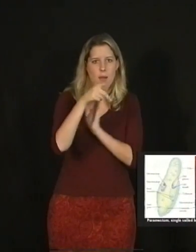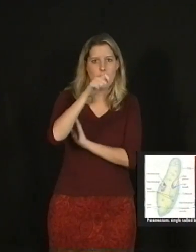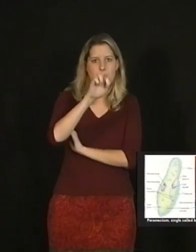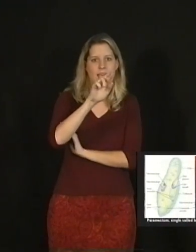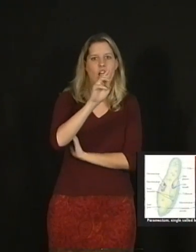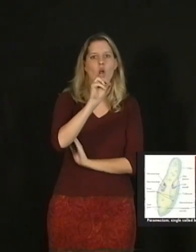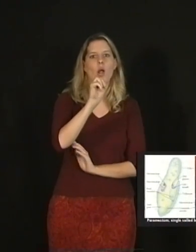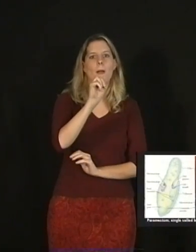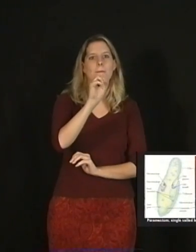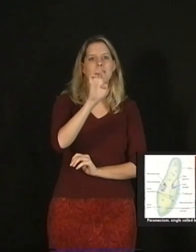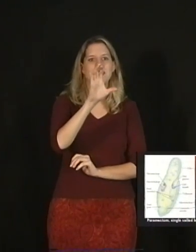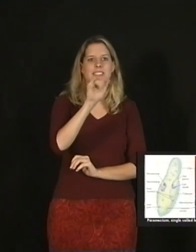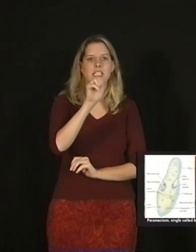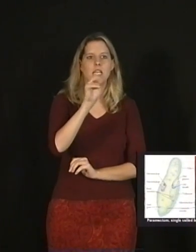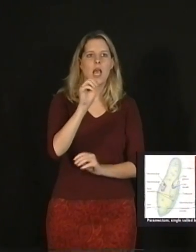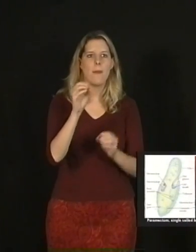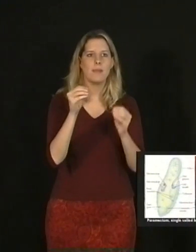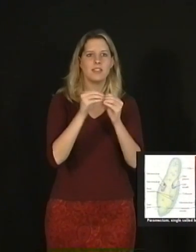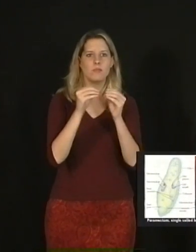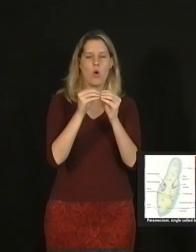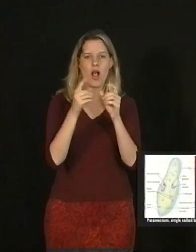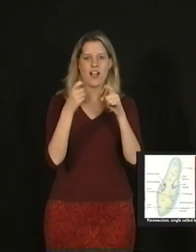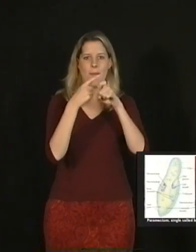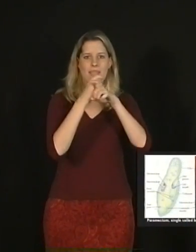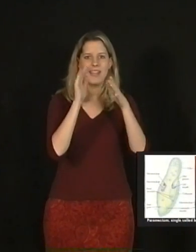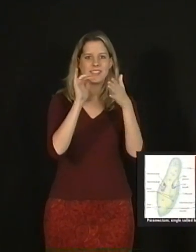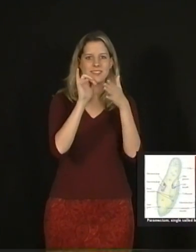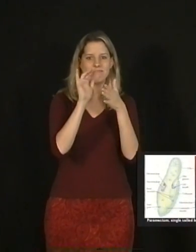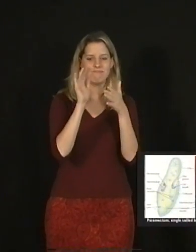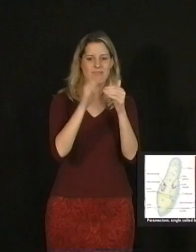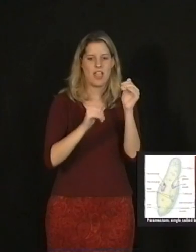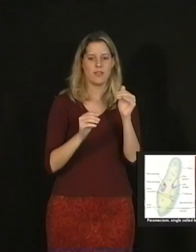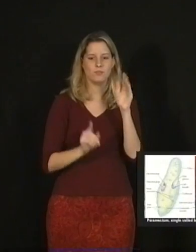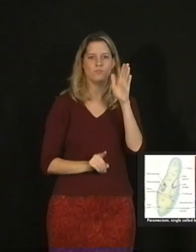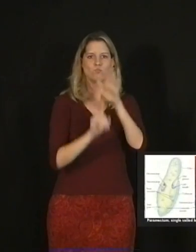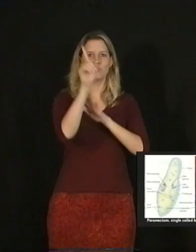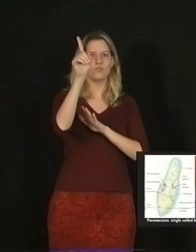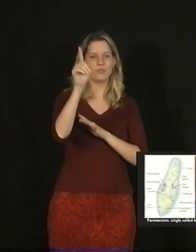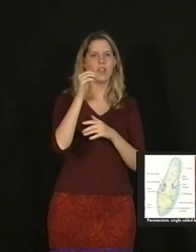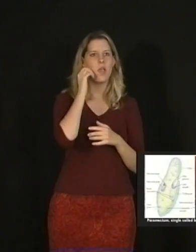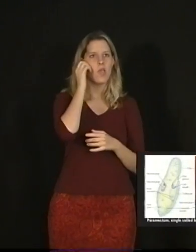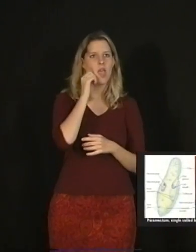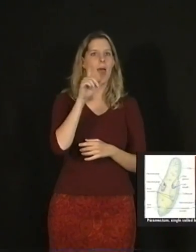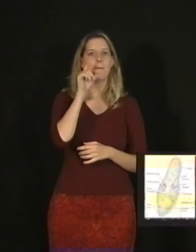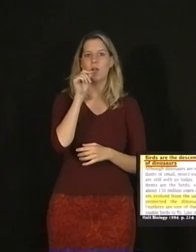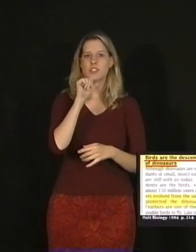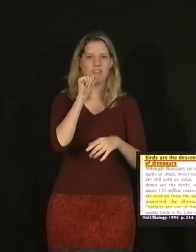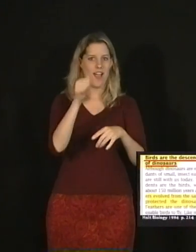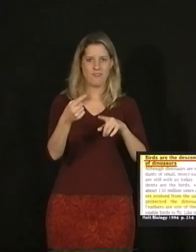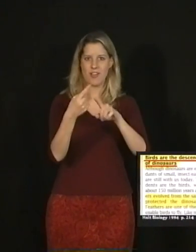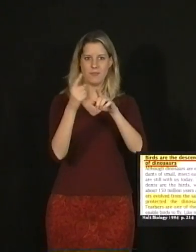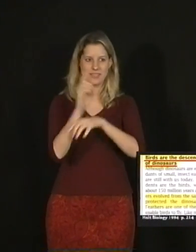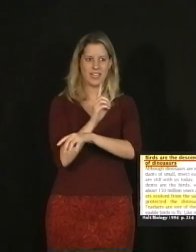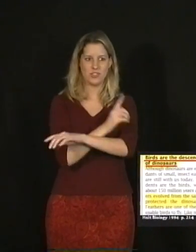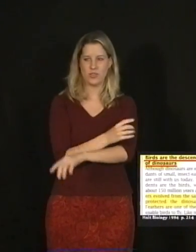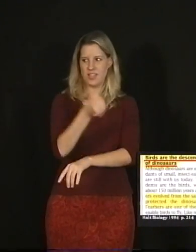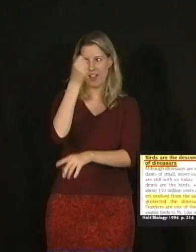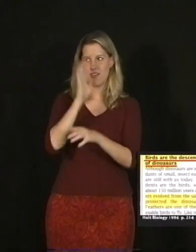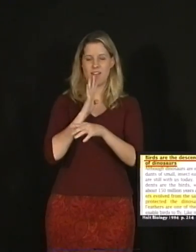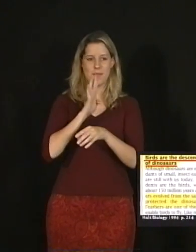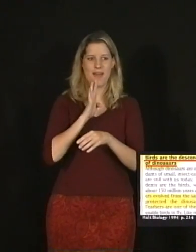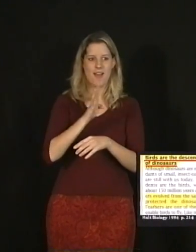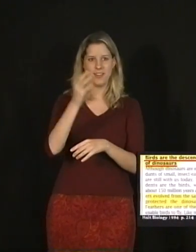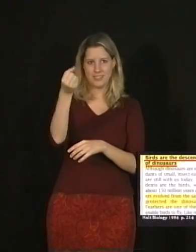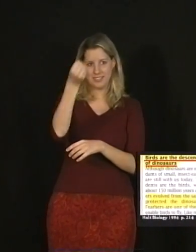more complex than a space shuttle. Smaller is not simpler. Smaller is more complex. But birds did not come from dinosaurs. Talk about a